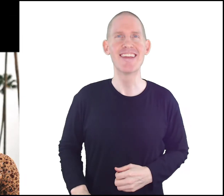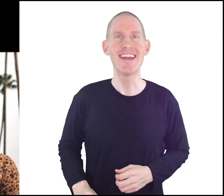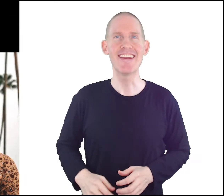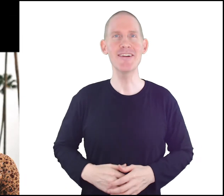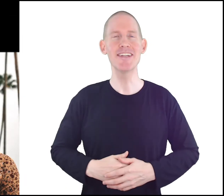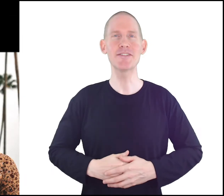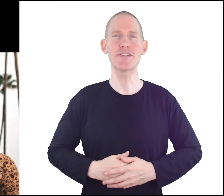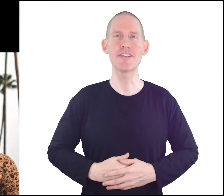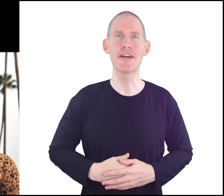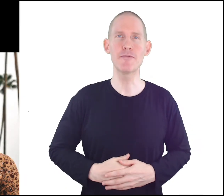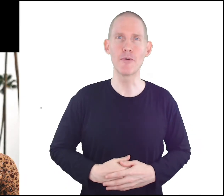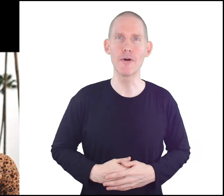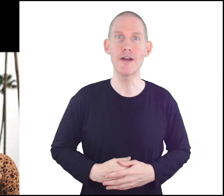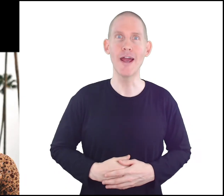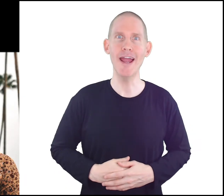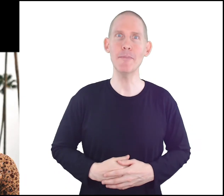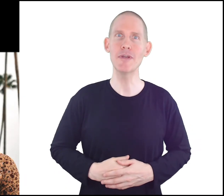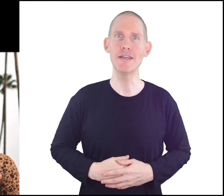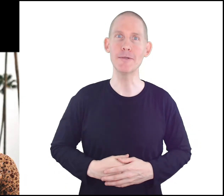Here is a sign for happy.